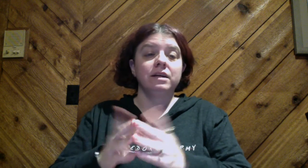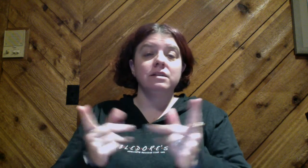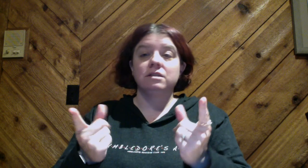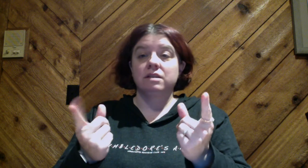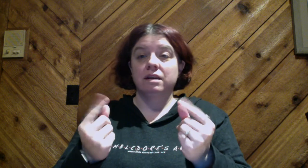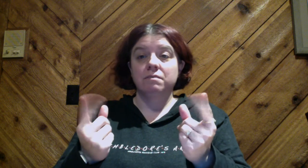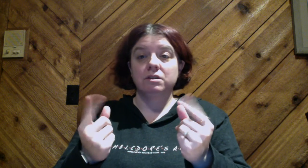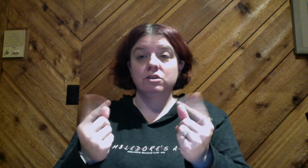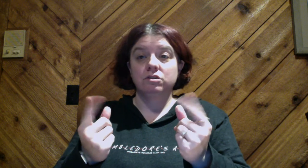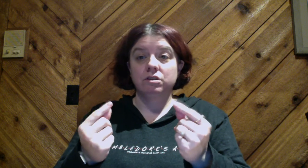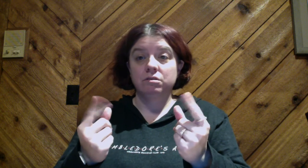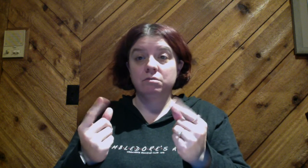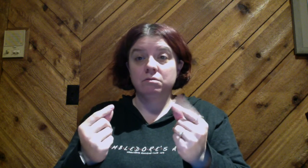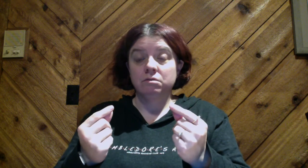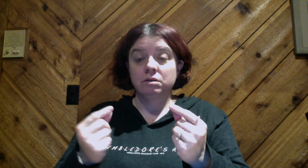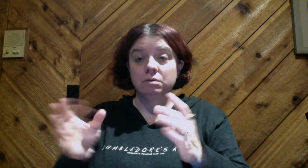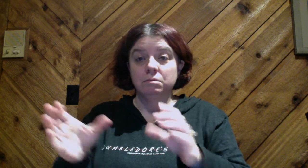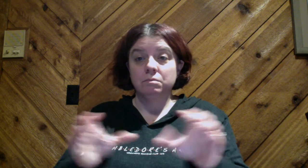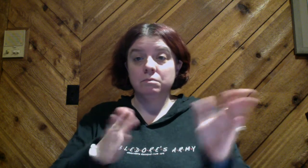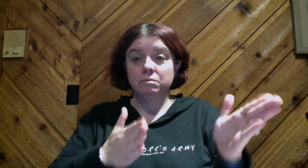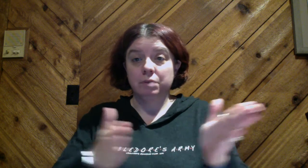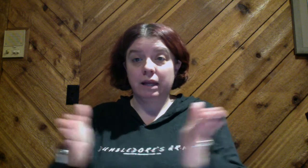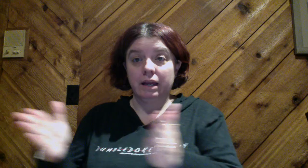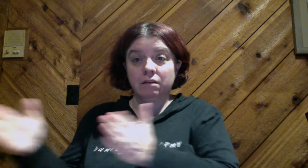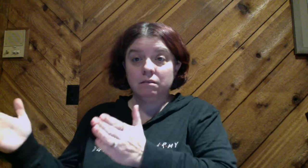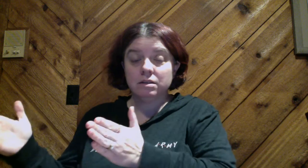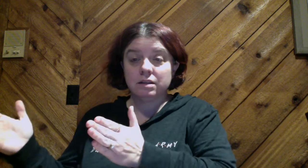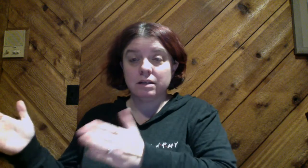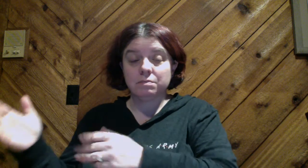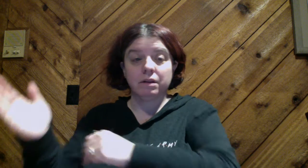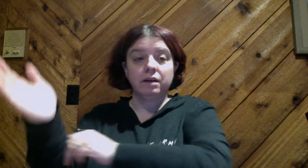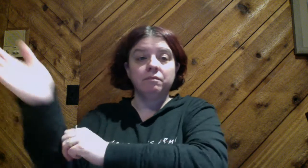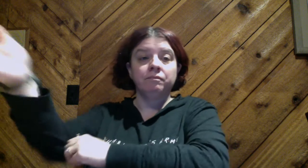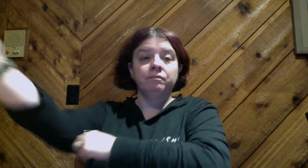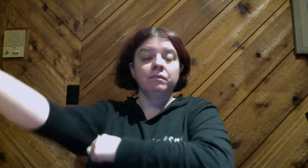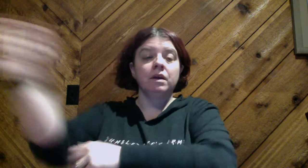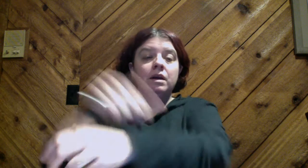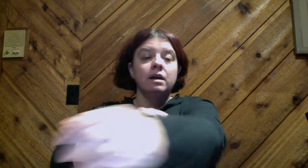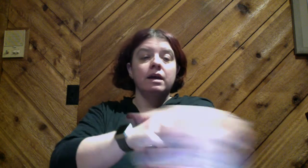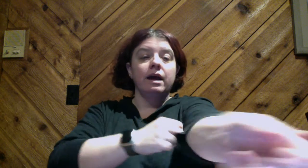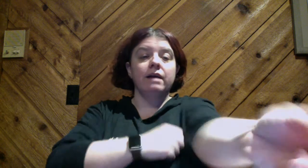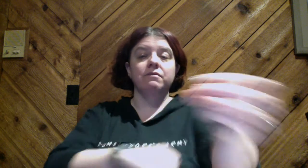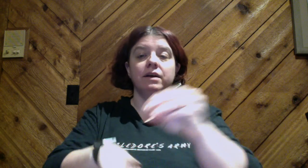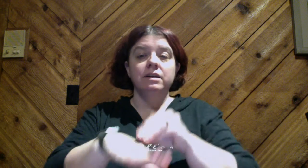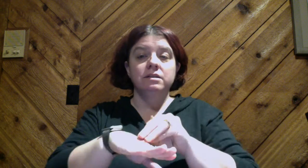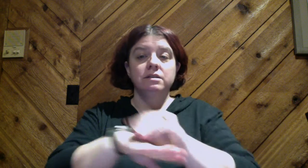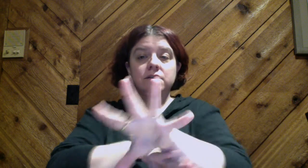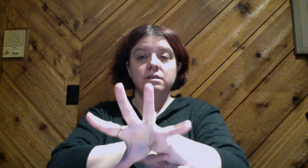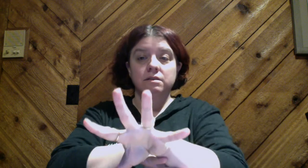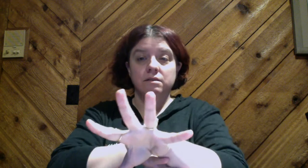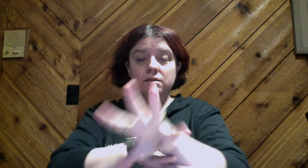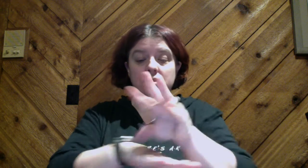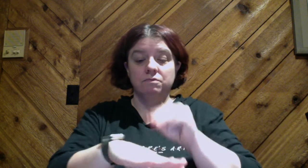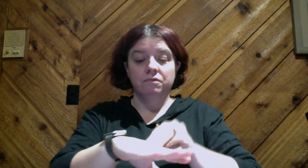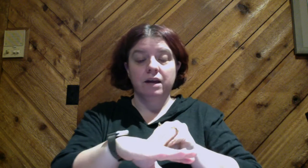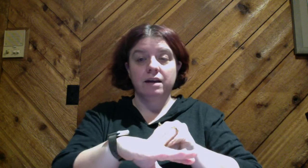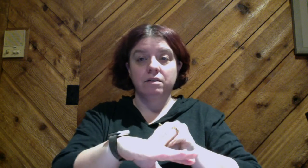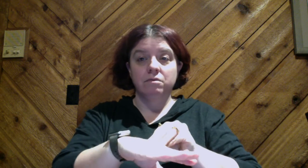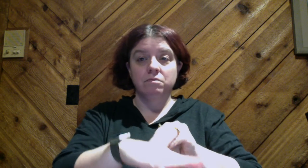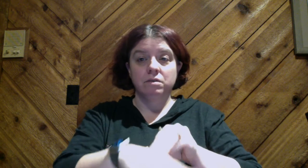Activities, they can be do, plan. The sign is plan. Advice, it's flat O.